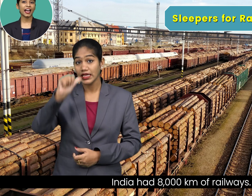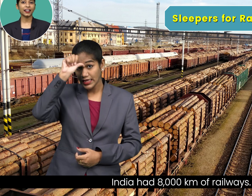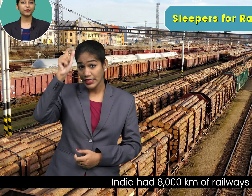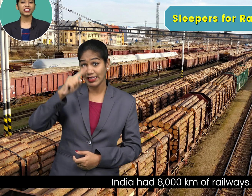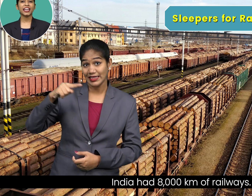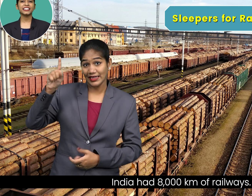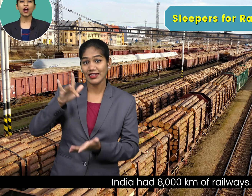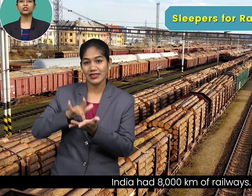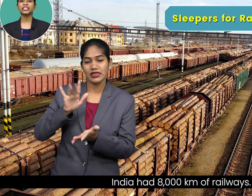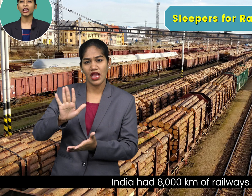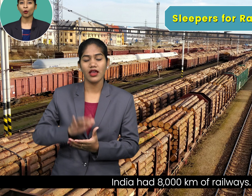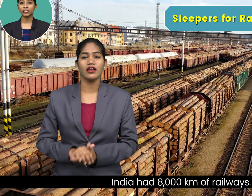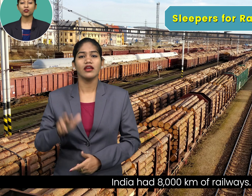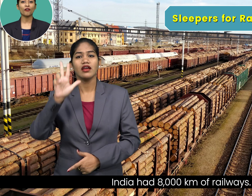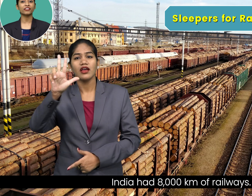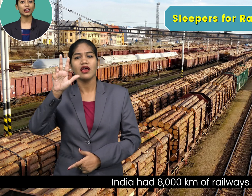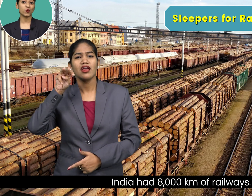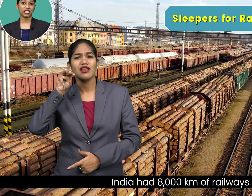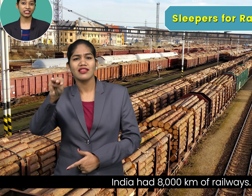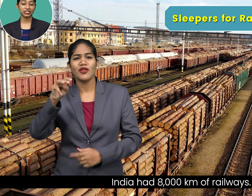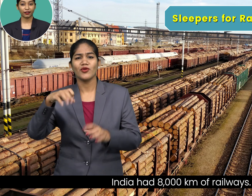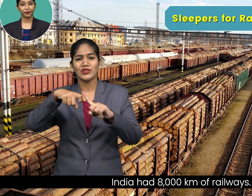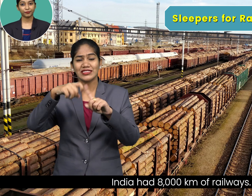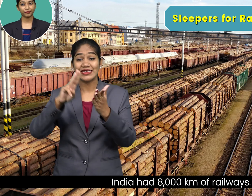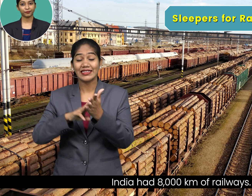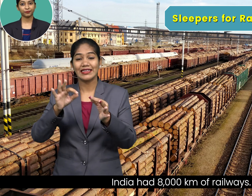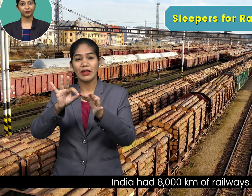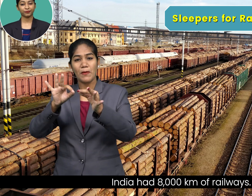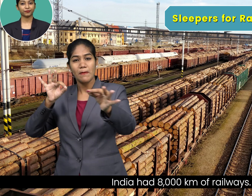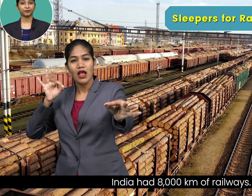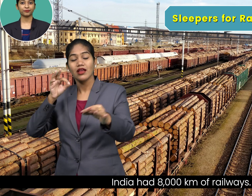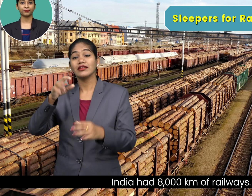India had 8,000 kilometers of railways.